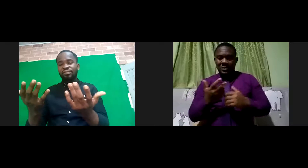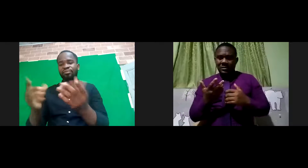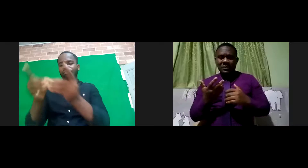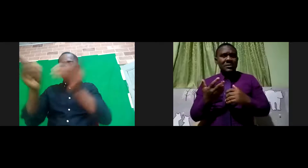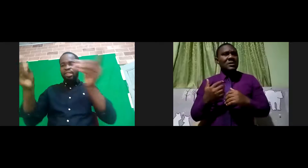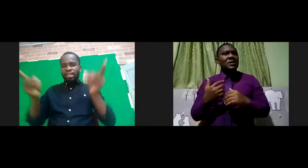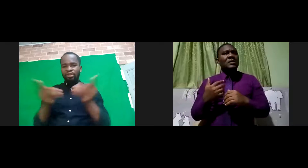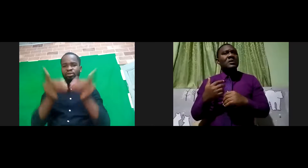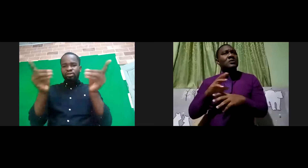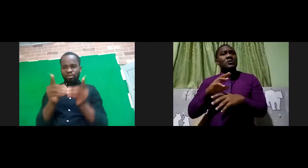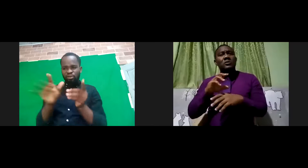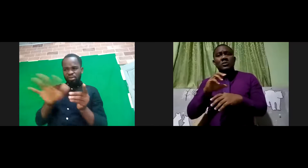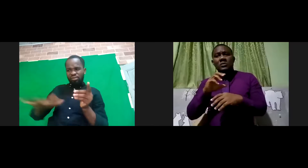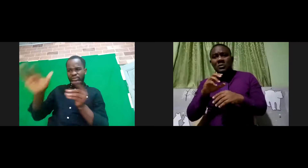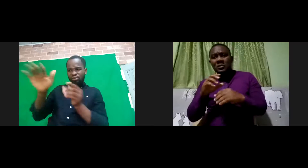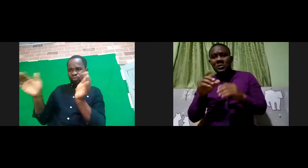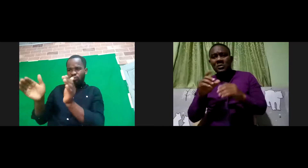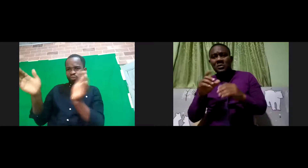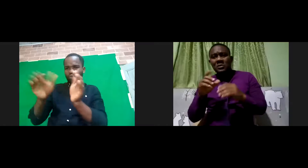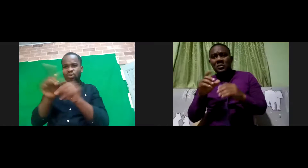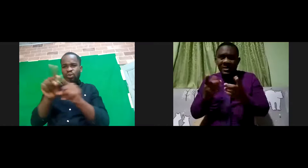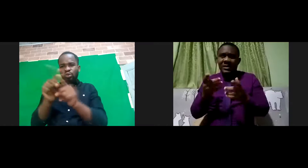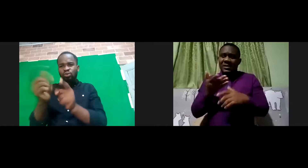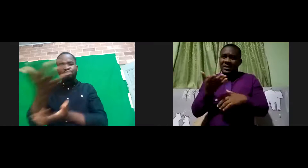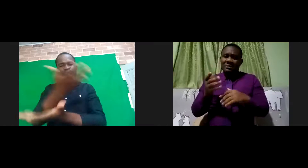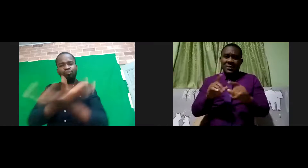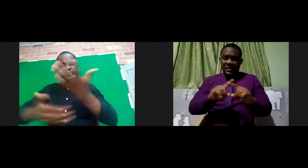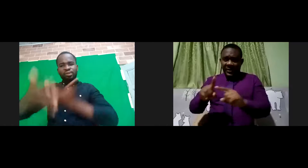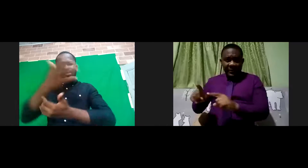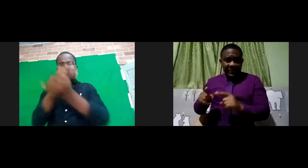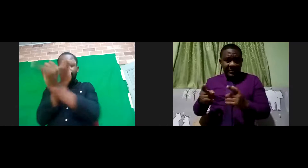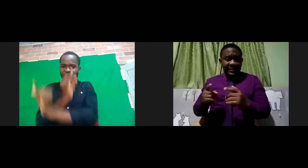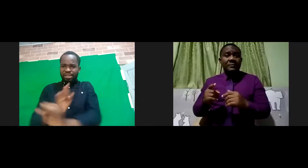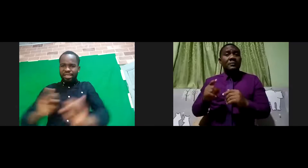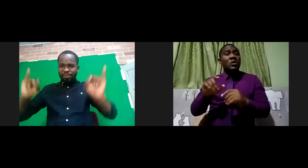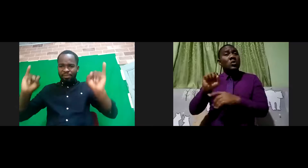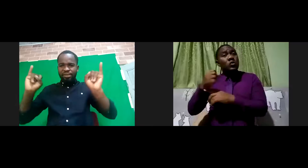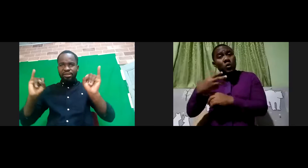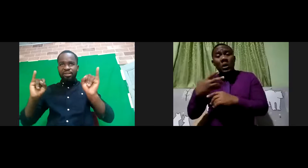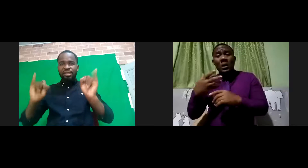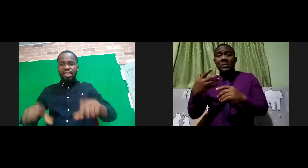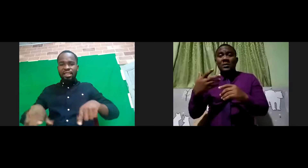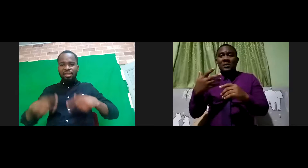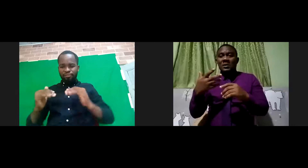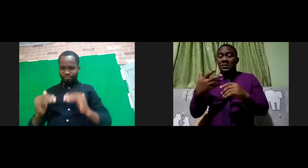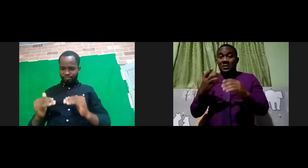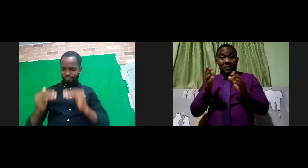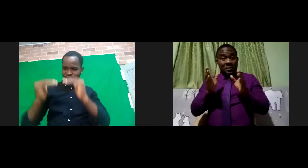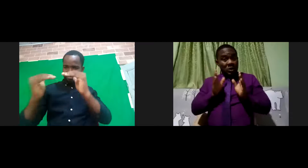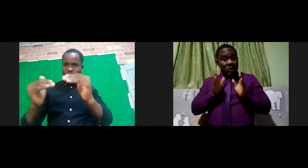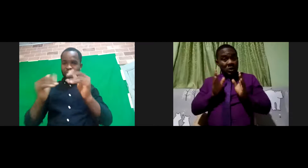Welfare Department, and has been involved in independent living movement and human care